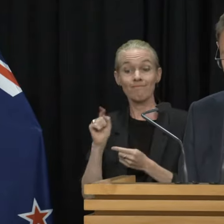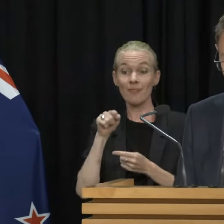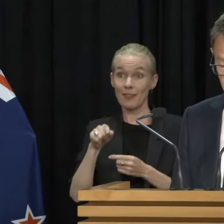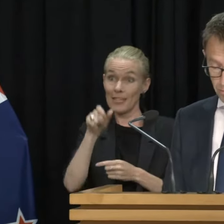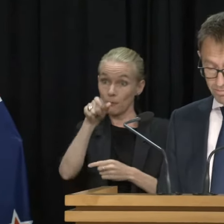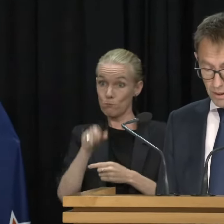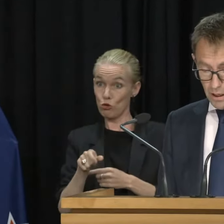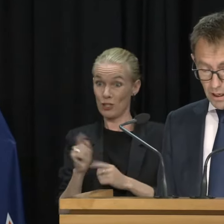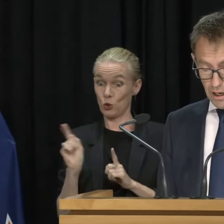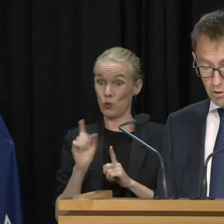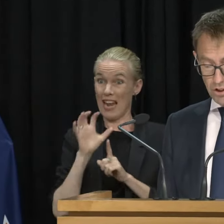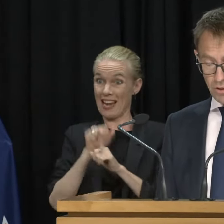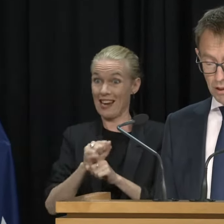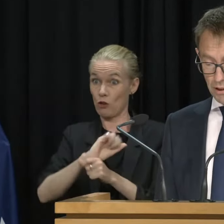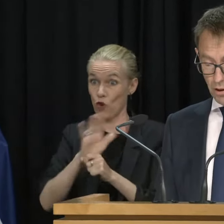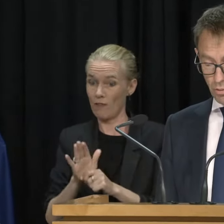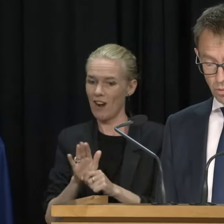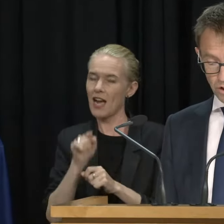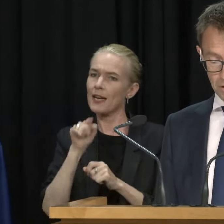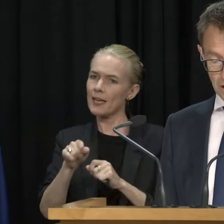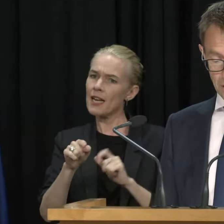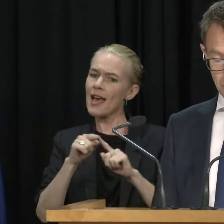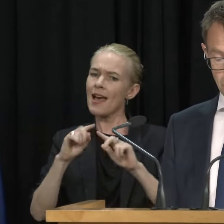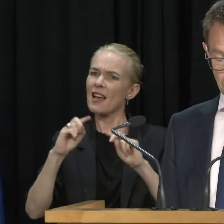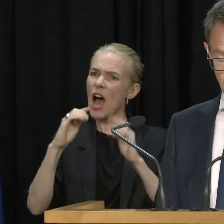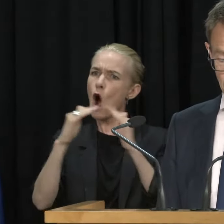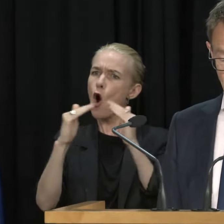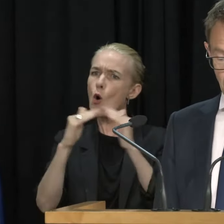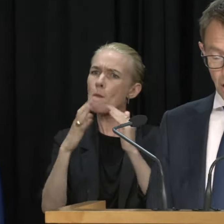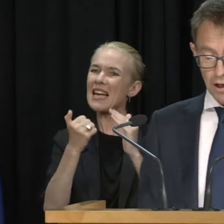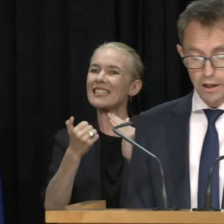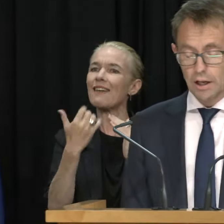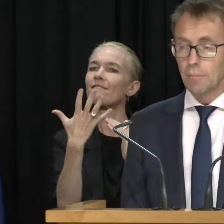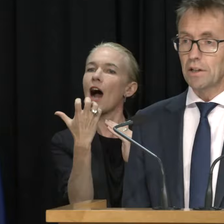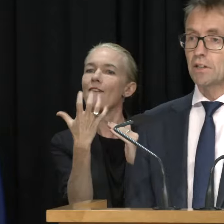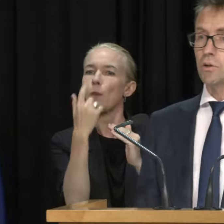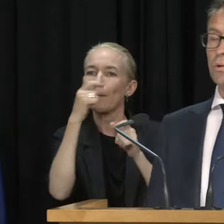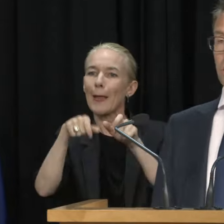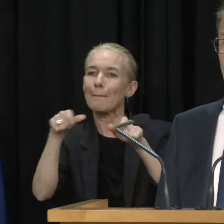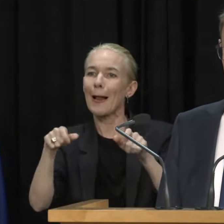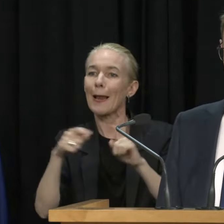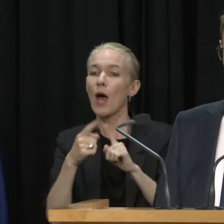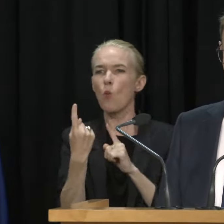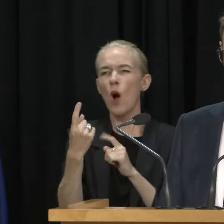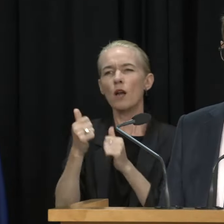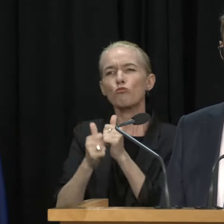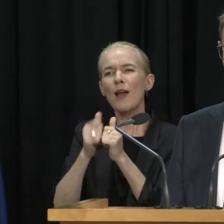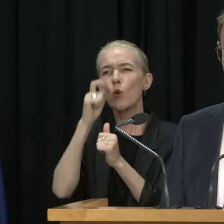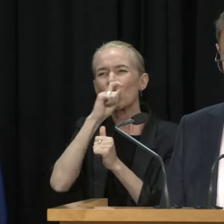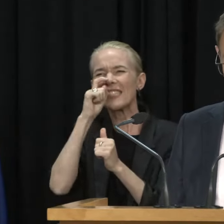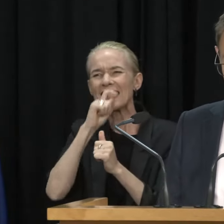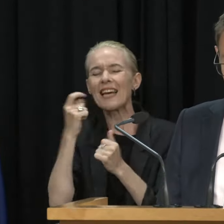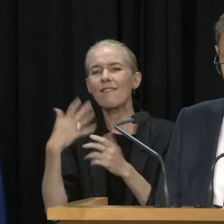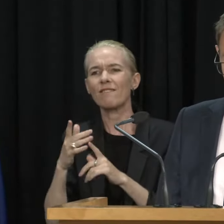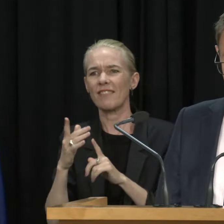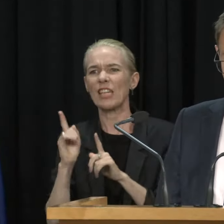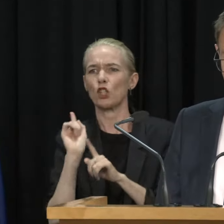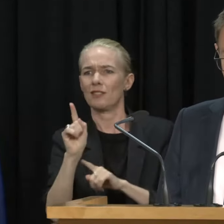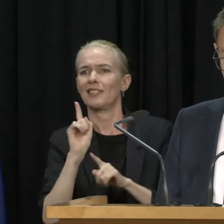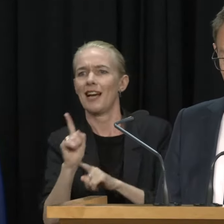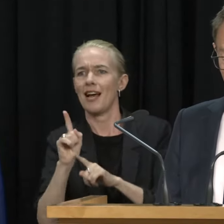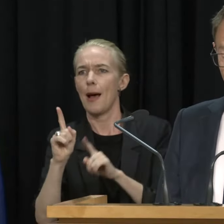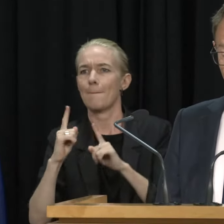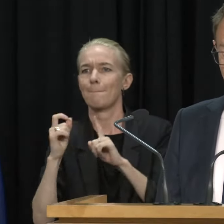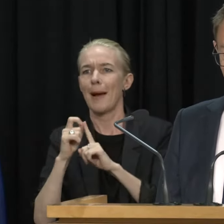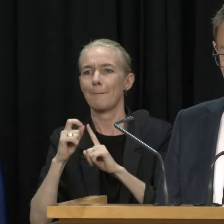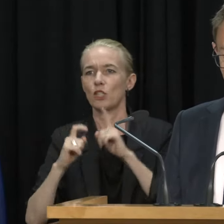of 6 people with a sibling who also attends Papatoetoe High but has also not been at school.